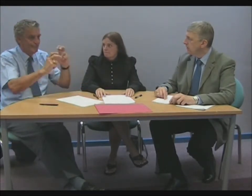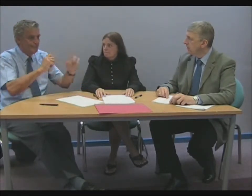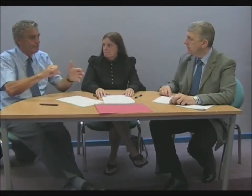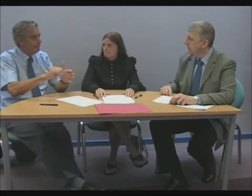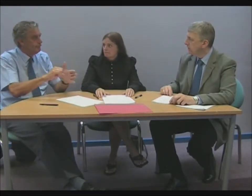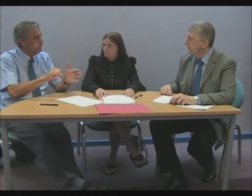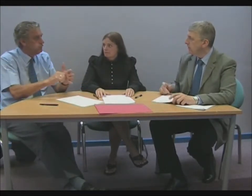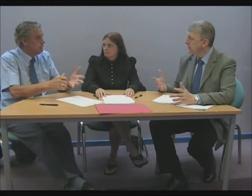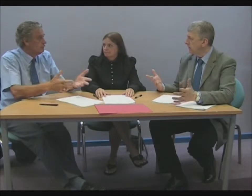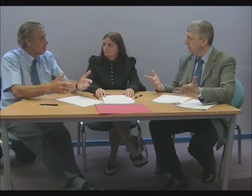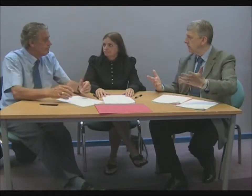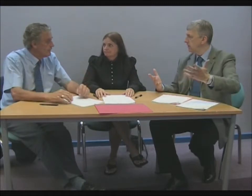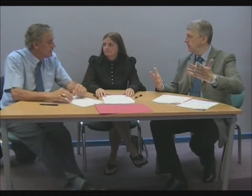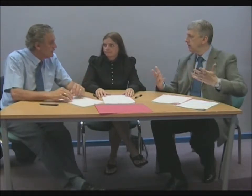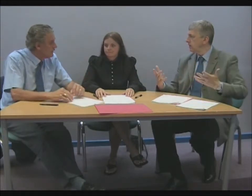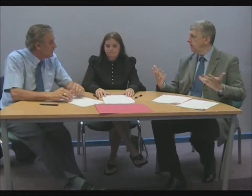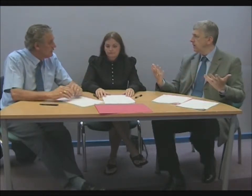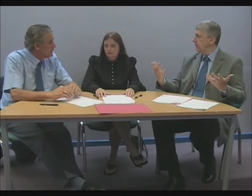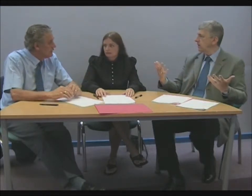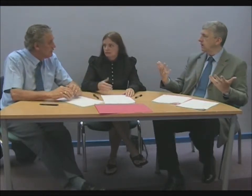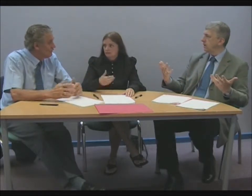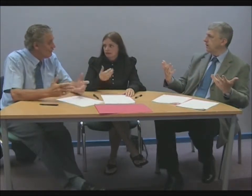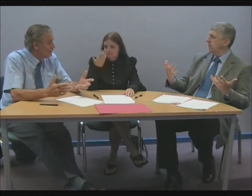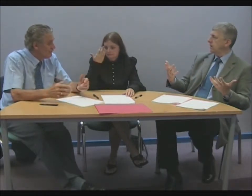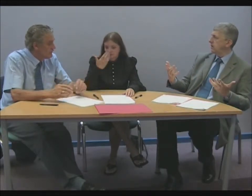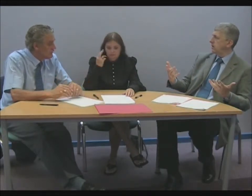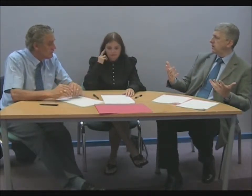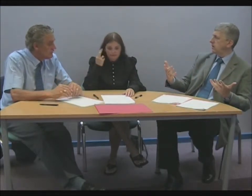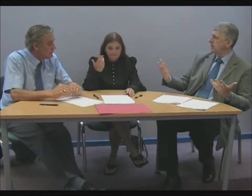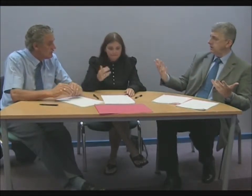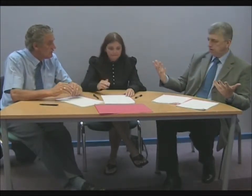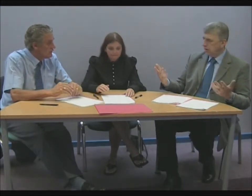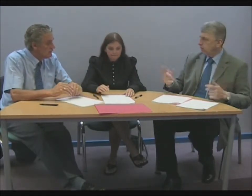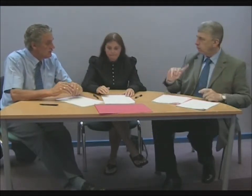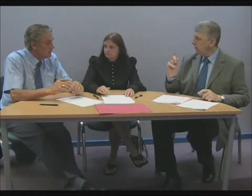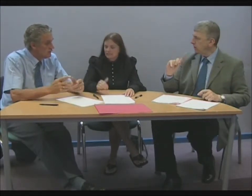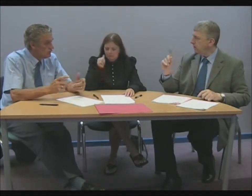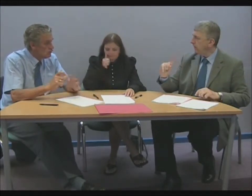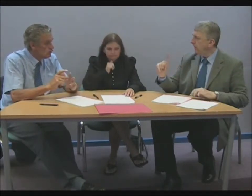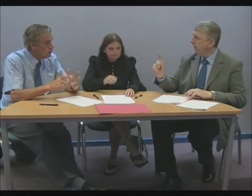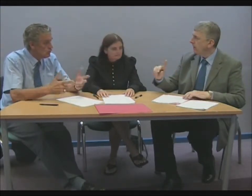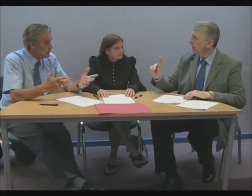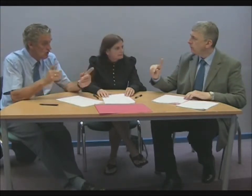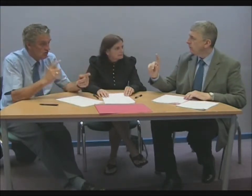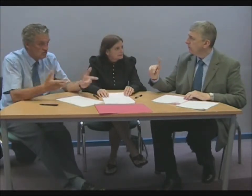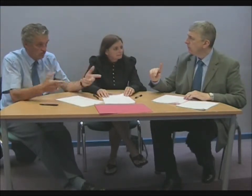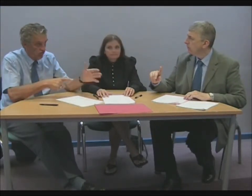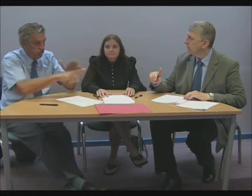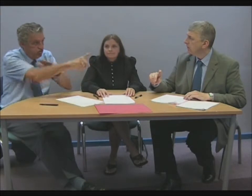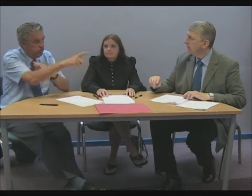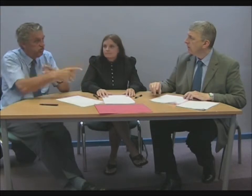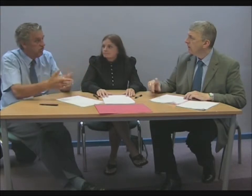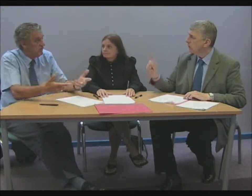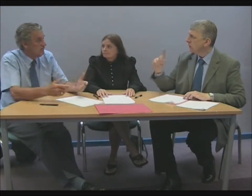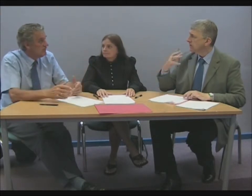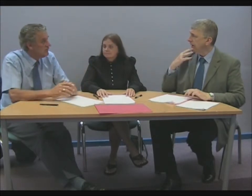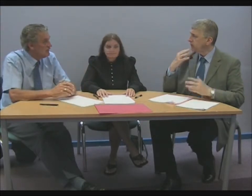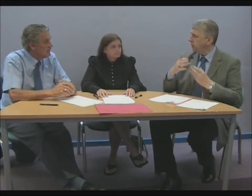it was going to be fantastic. It's just a communication problem. I didn't know he was hearing. Now he's